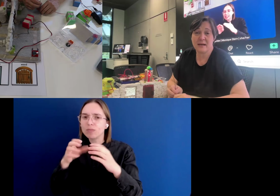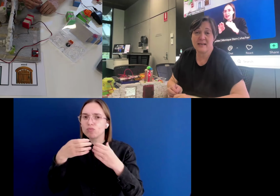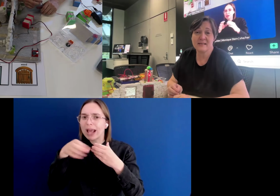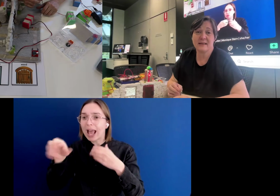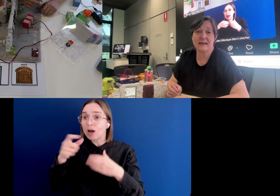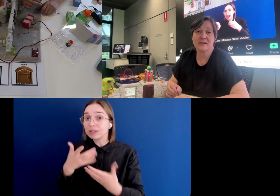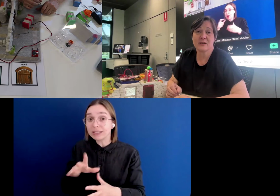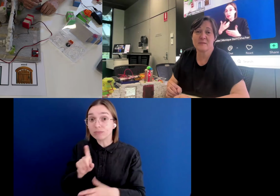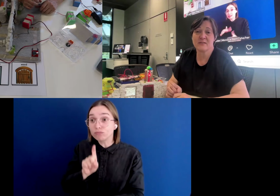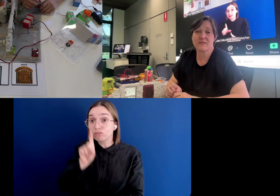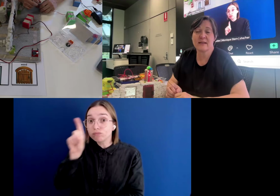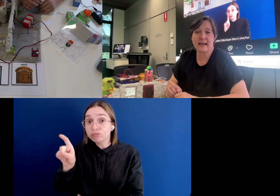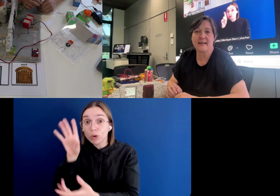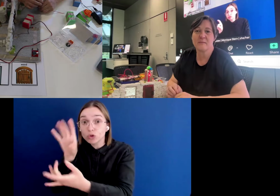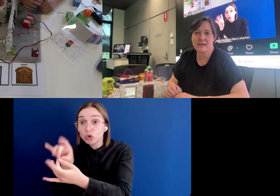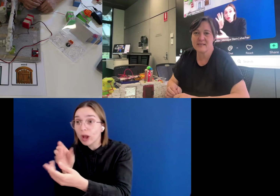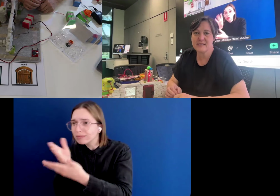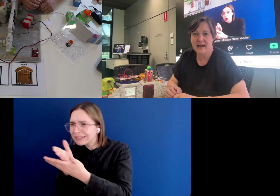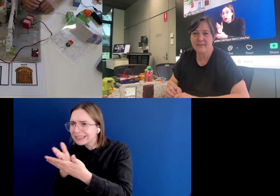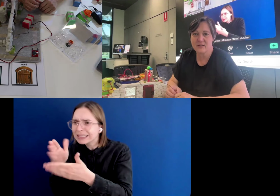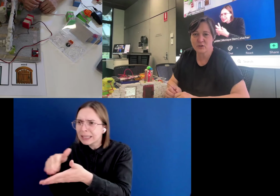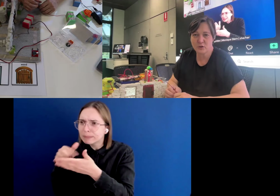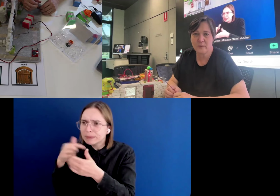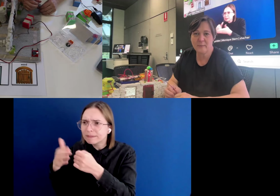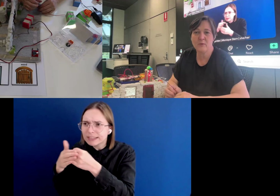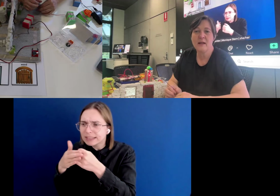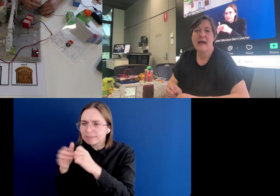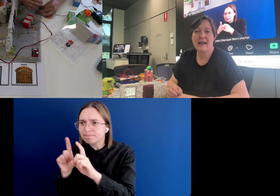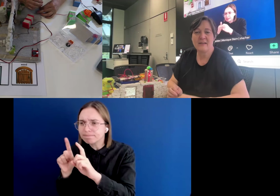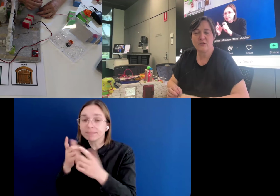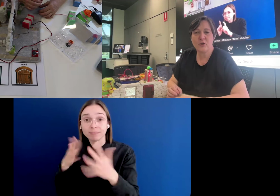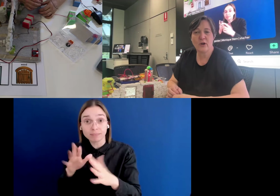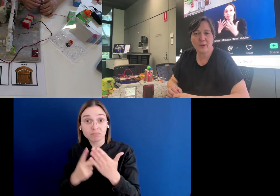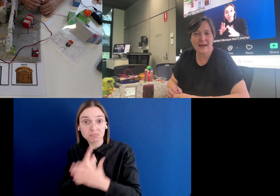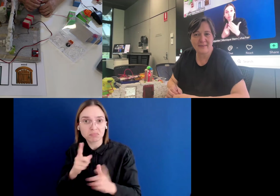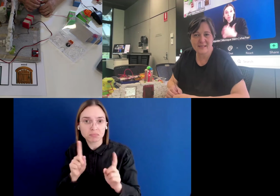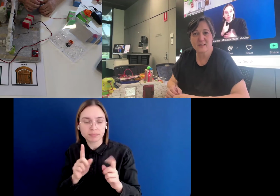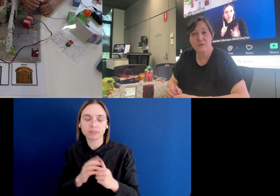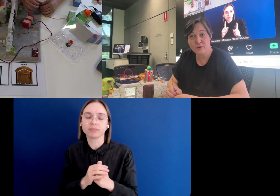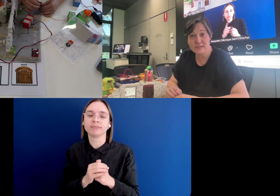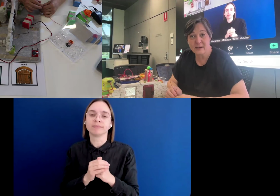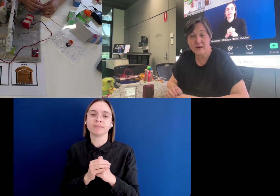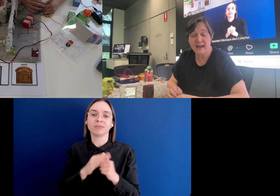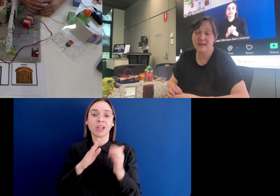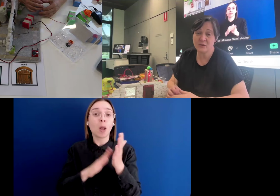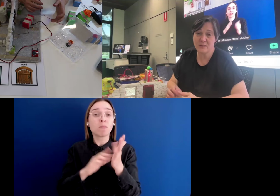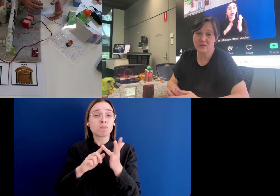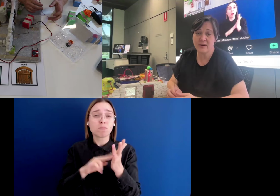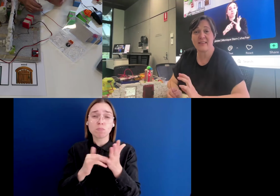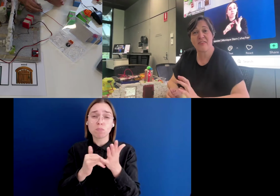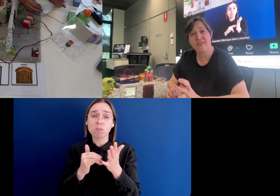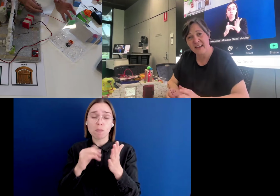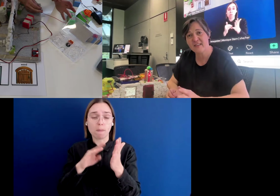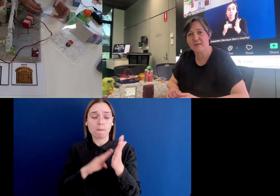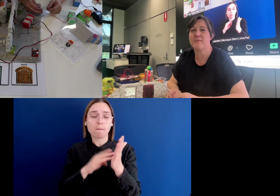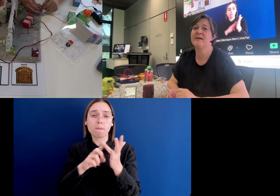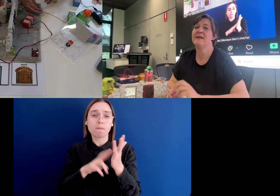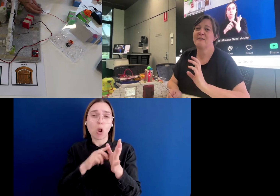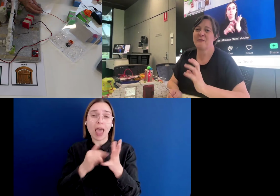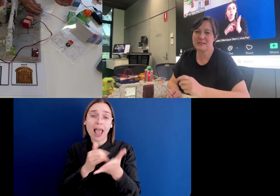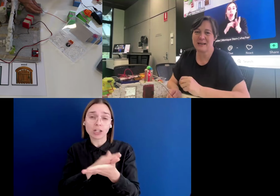just been amazing in terms of getting the message out there to people. And if you heard about this through someone and you enjoyed it,